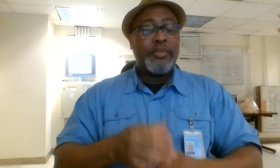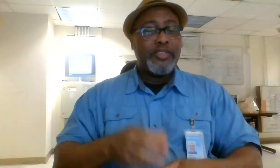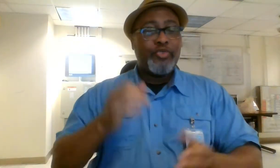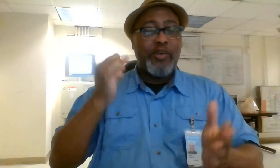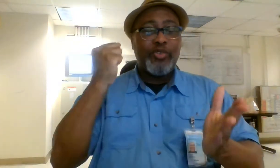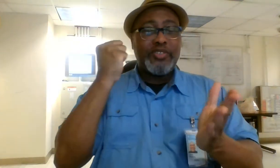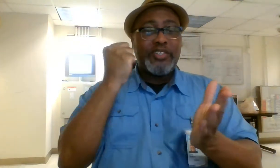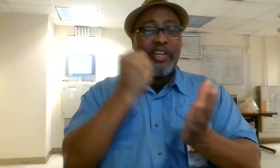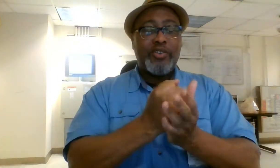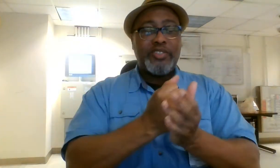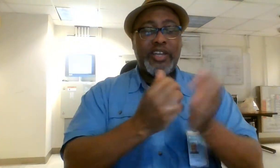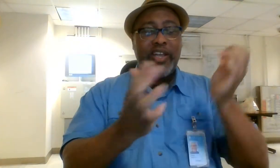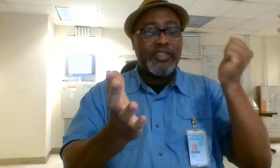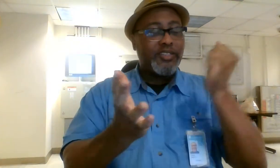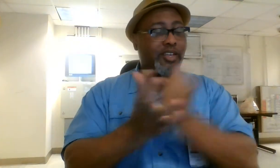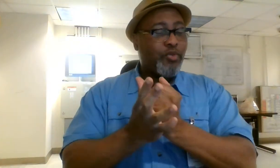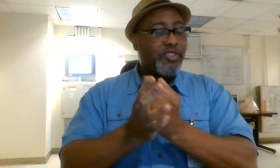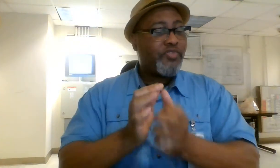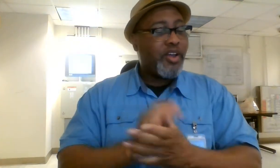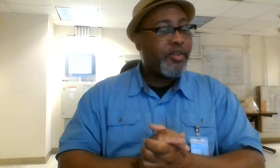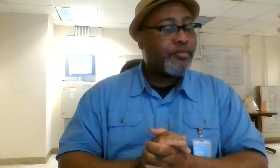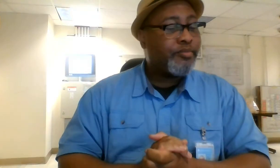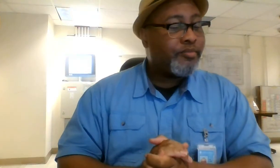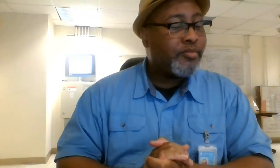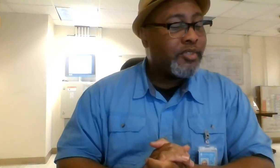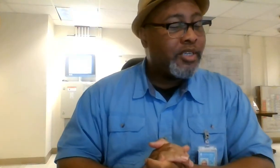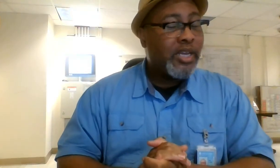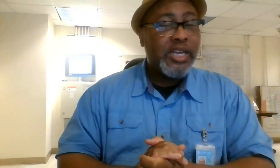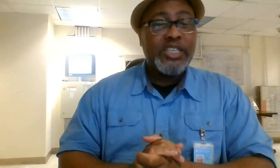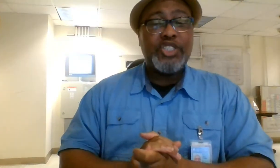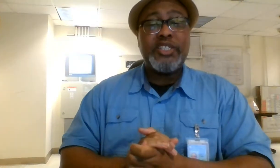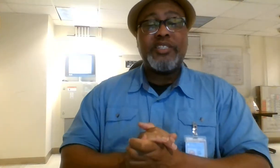Driving those nails in the hands. Crucify. Jesus.